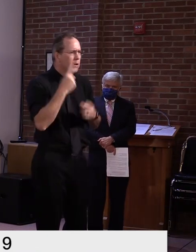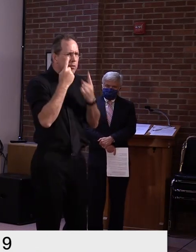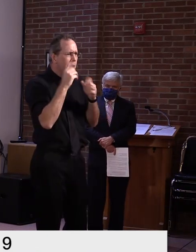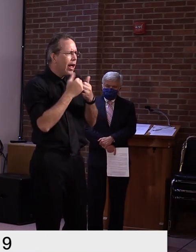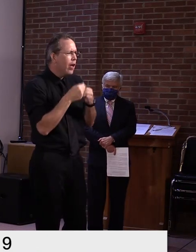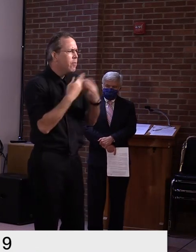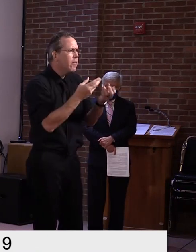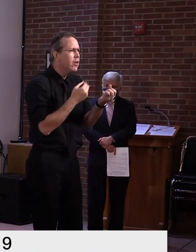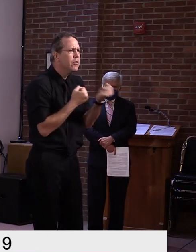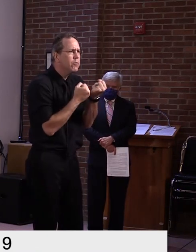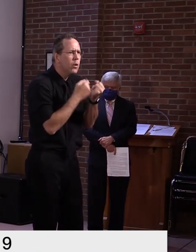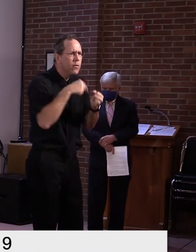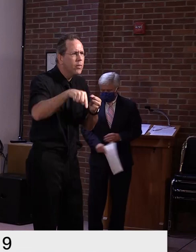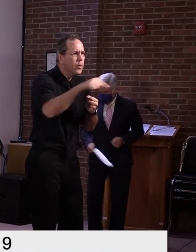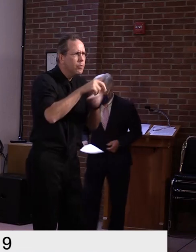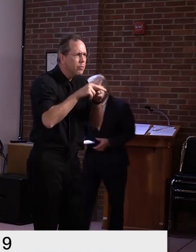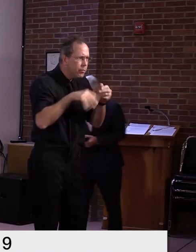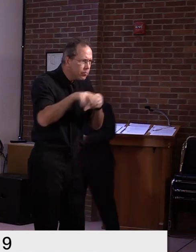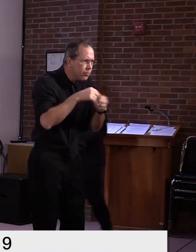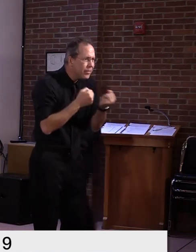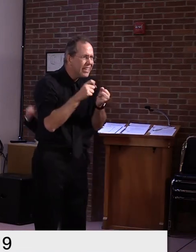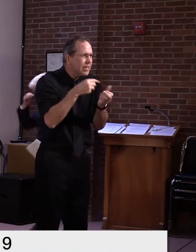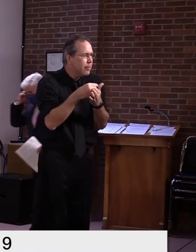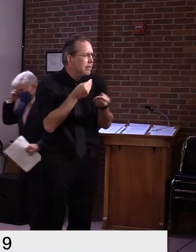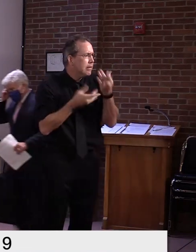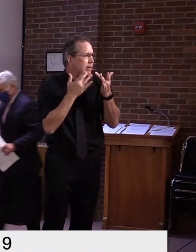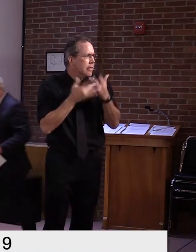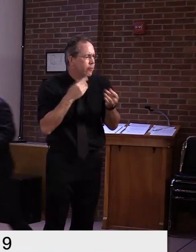insecurity. Secretary Smith.